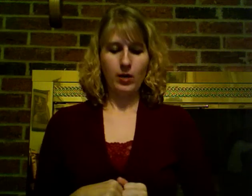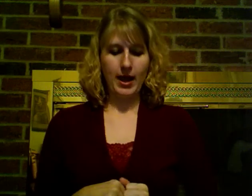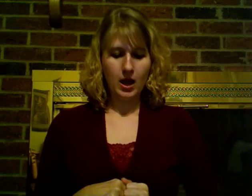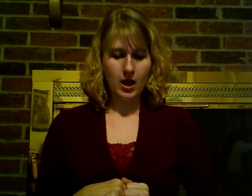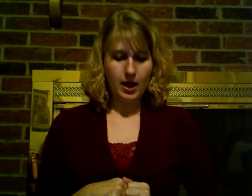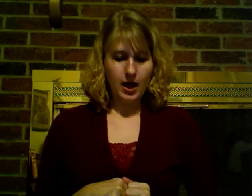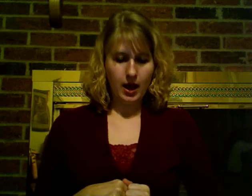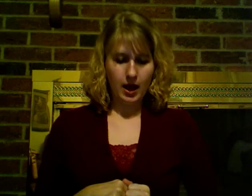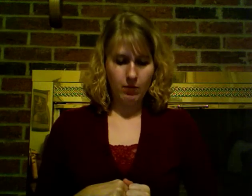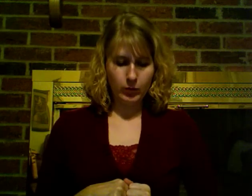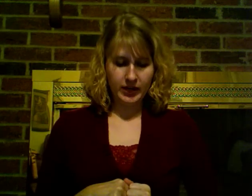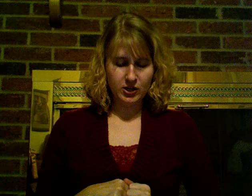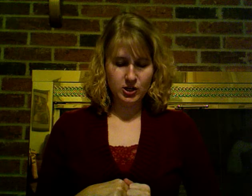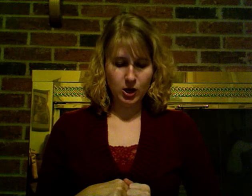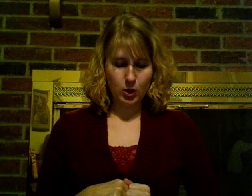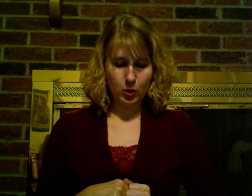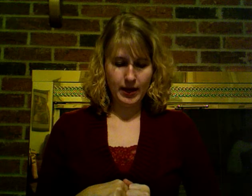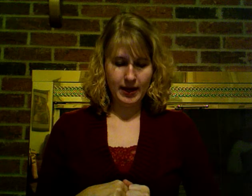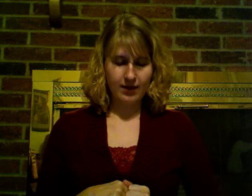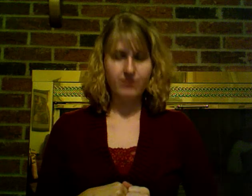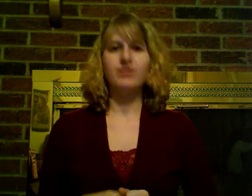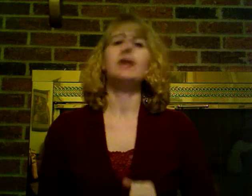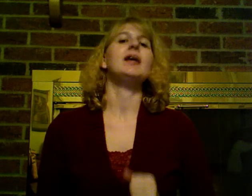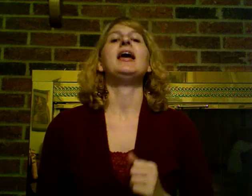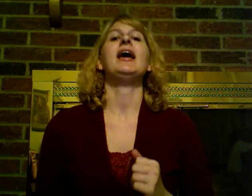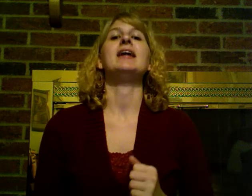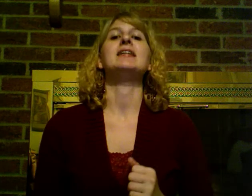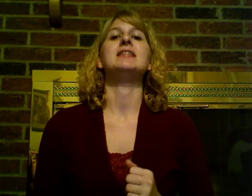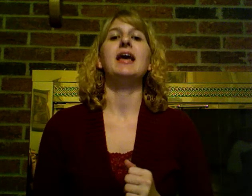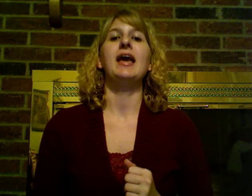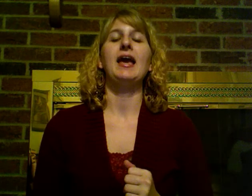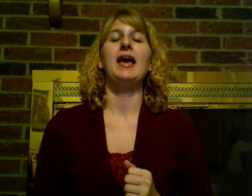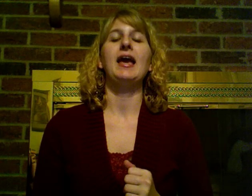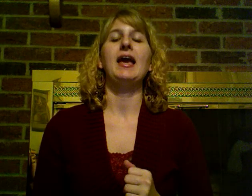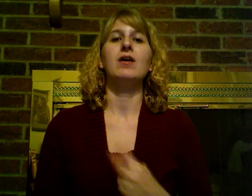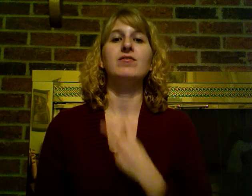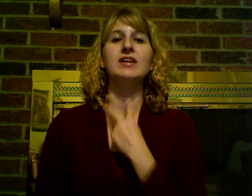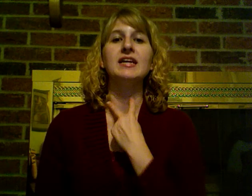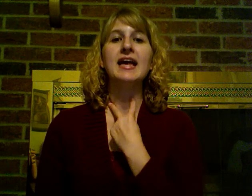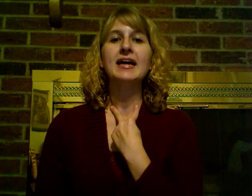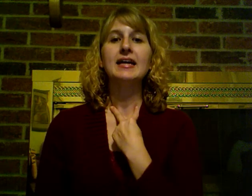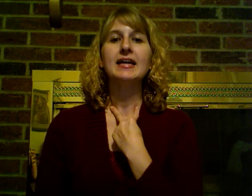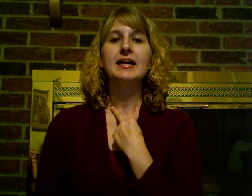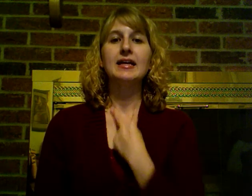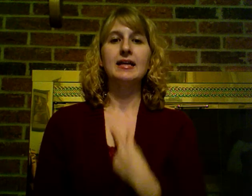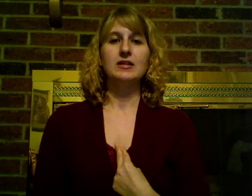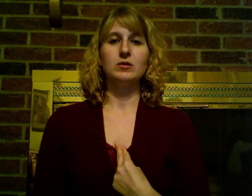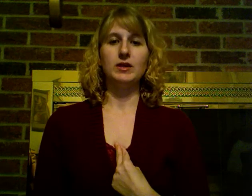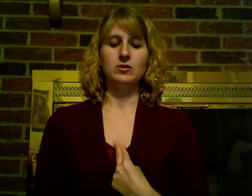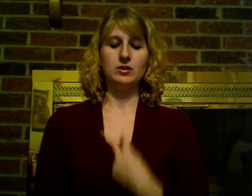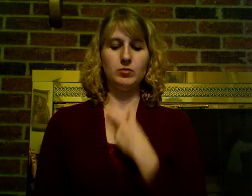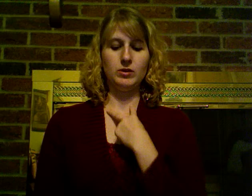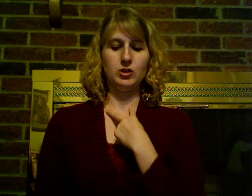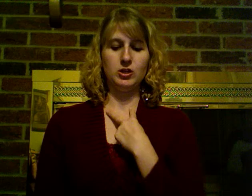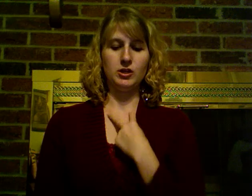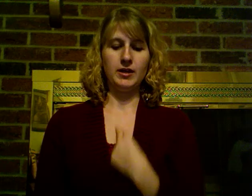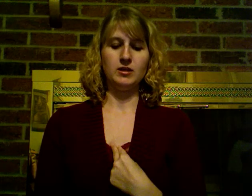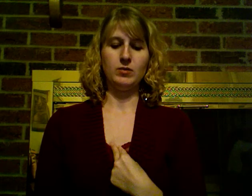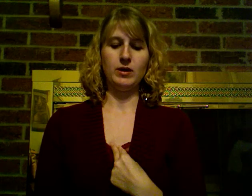okay? We can show if it has a V-neck, so we can do this with the shirt and the sweater